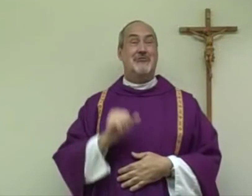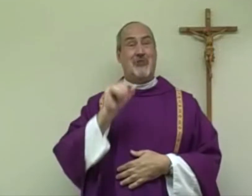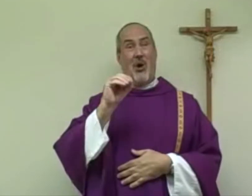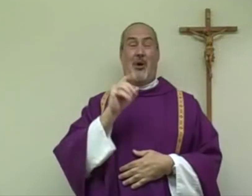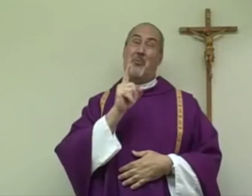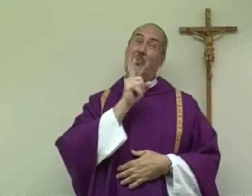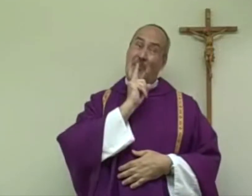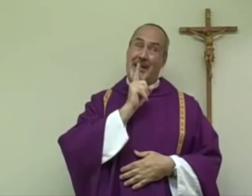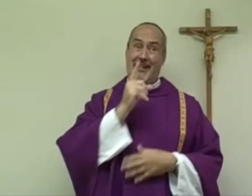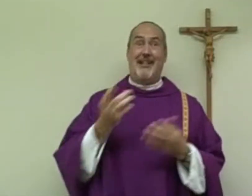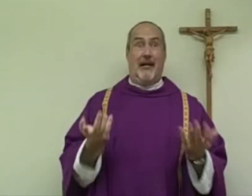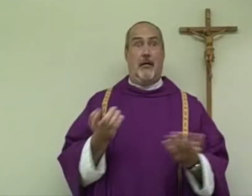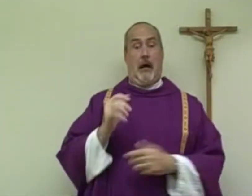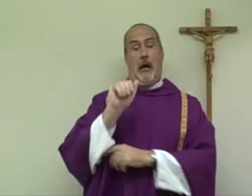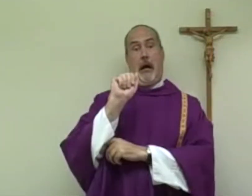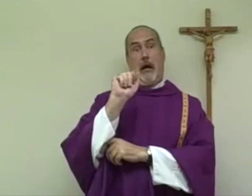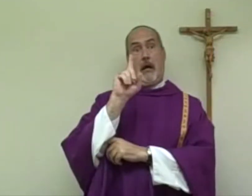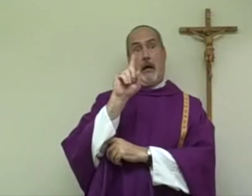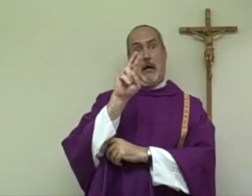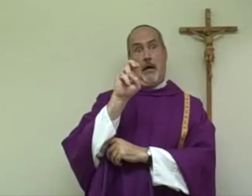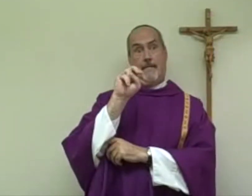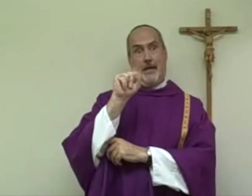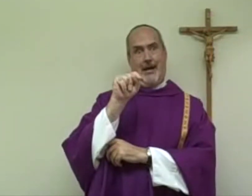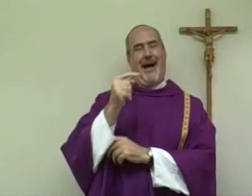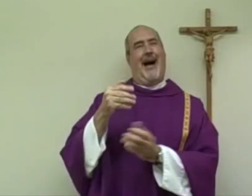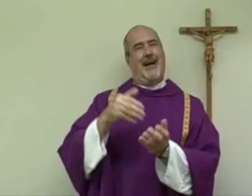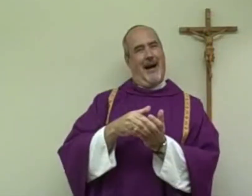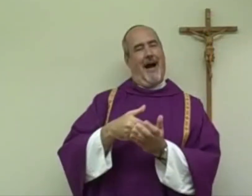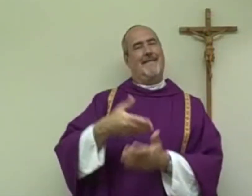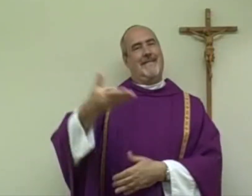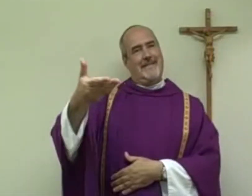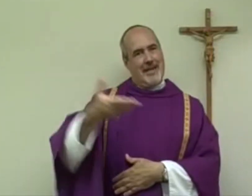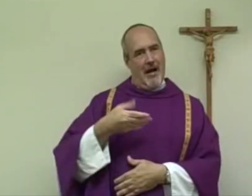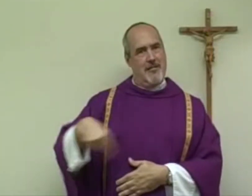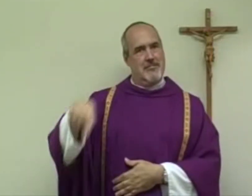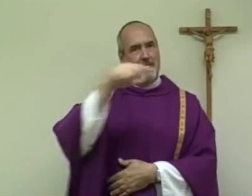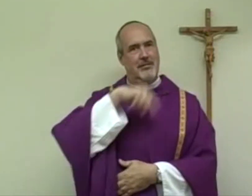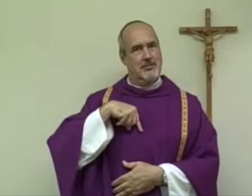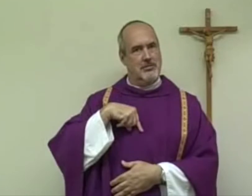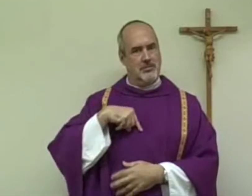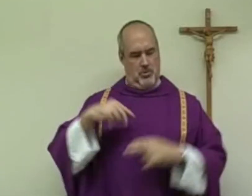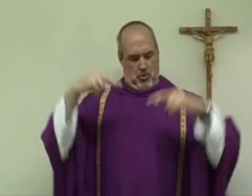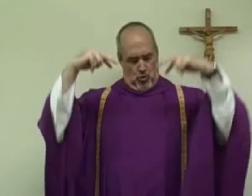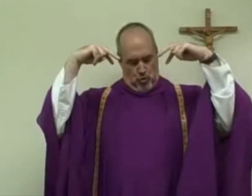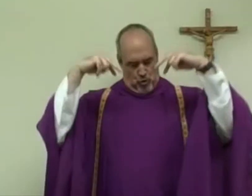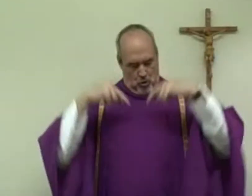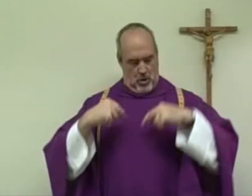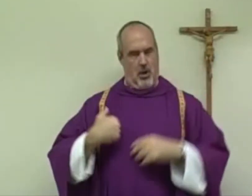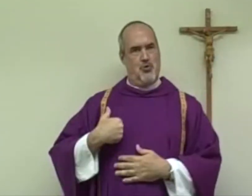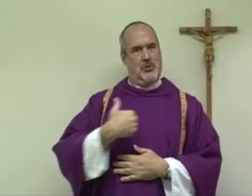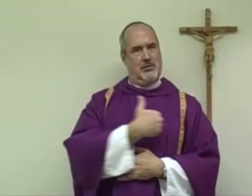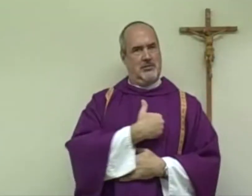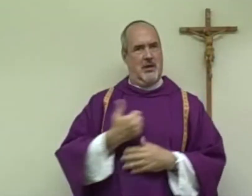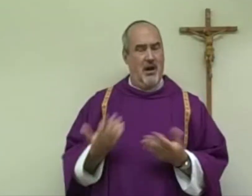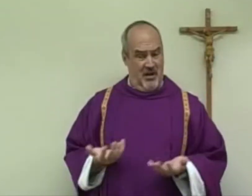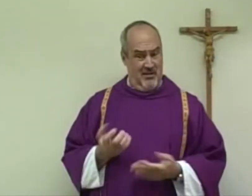are dead and gone. So Advent really invites us to take a look